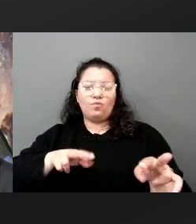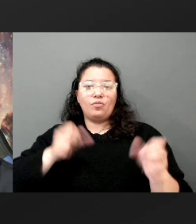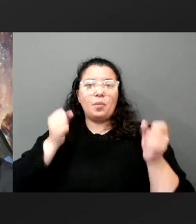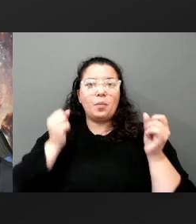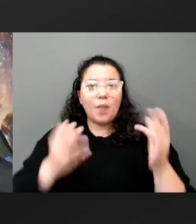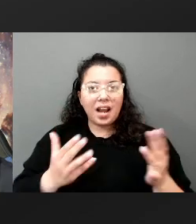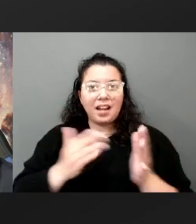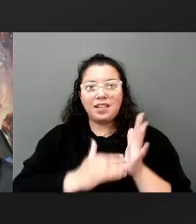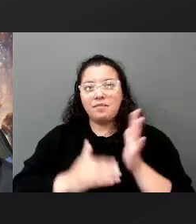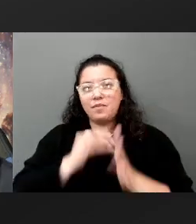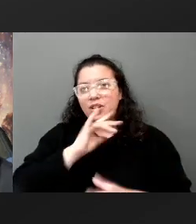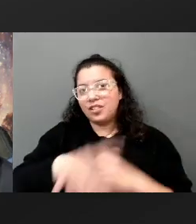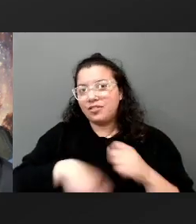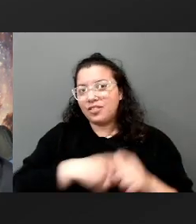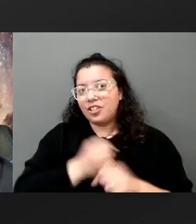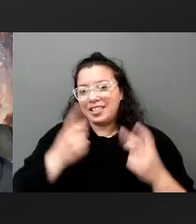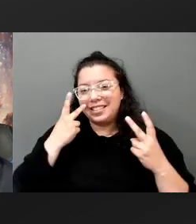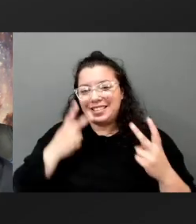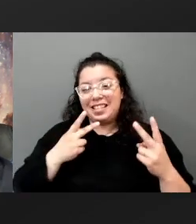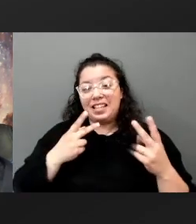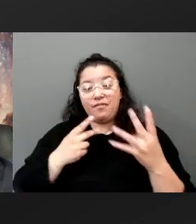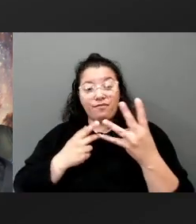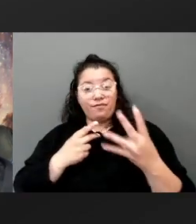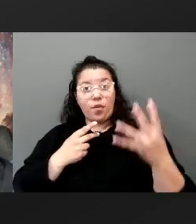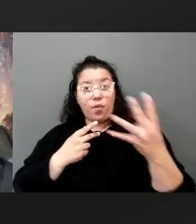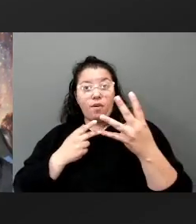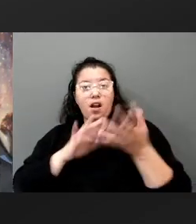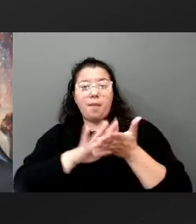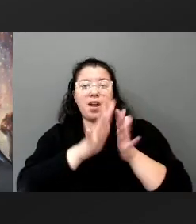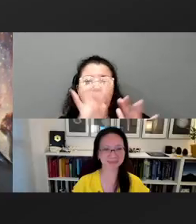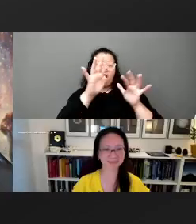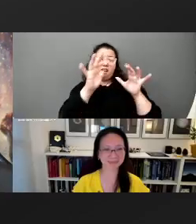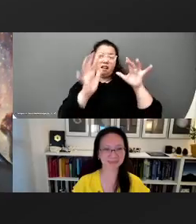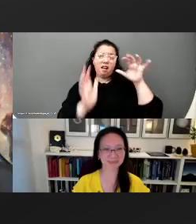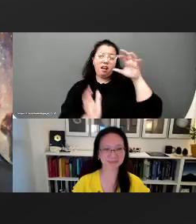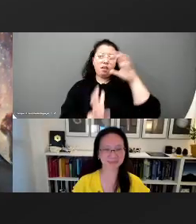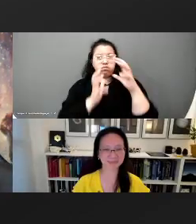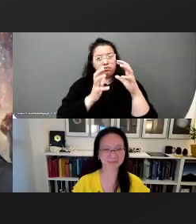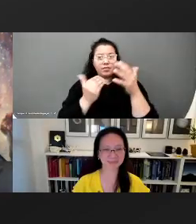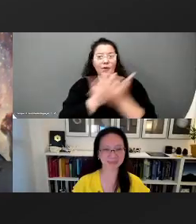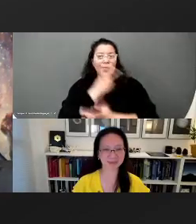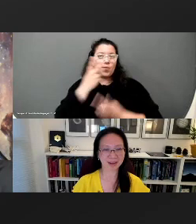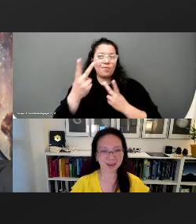forms new things and continues to give new spectacular views.